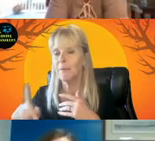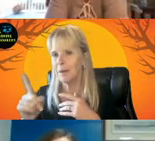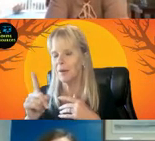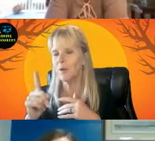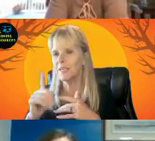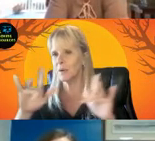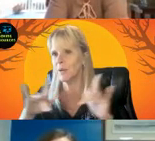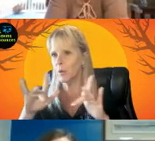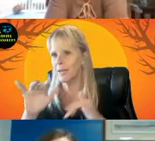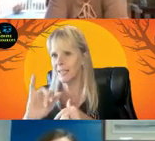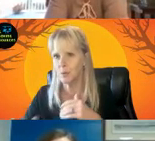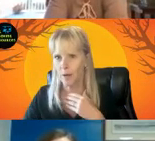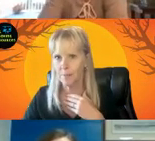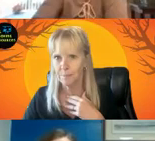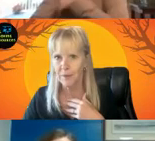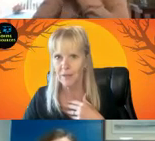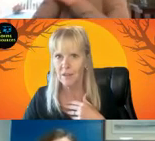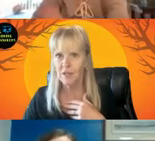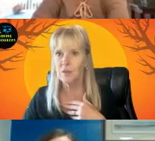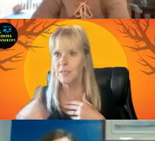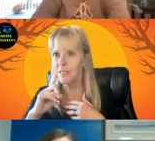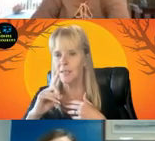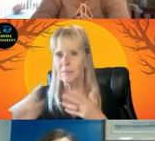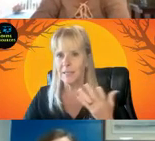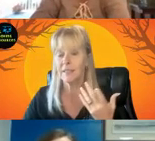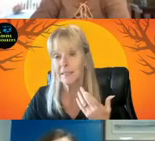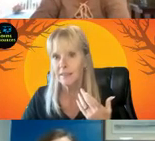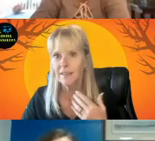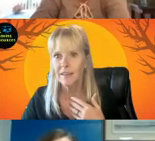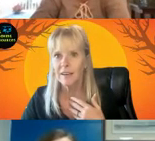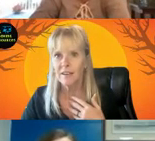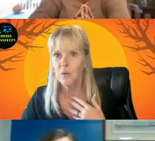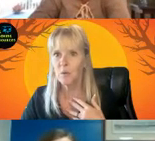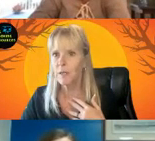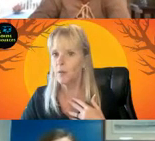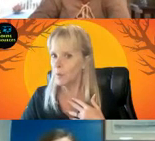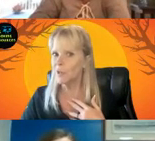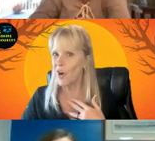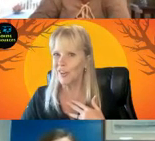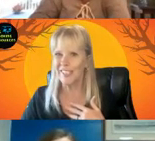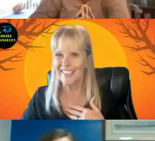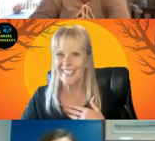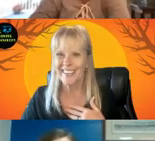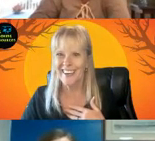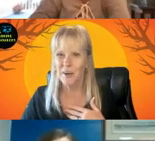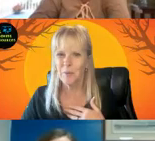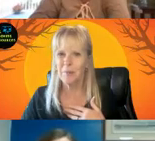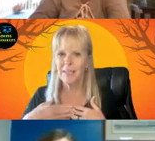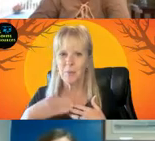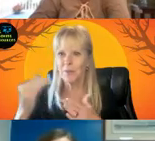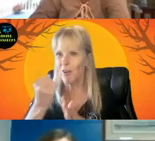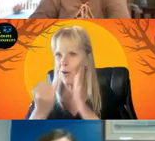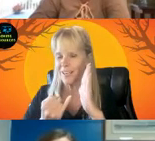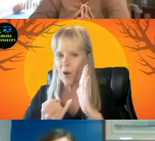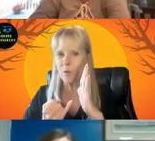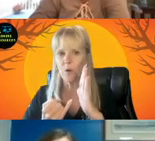book, but we did a recording as well. So this is something we worked hard on it, coming